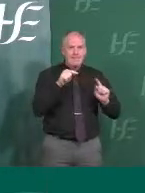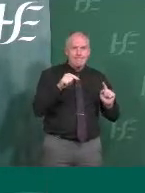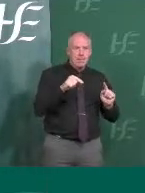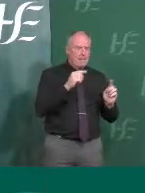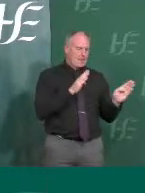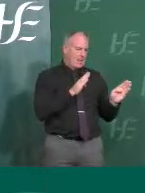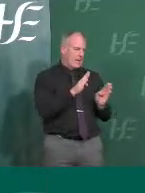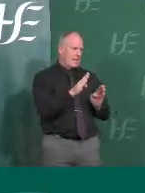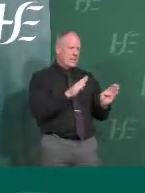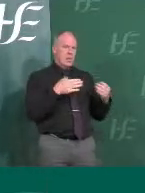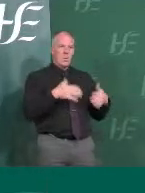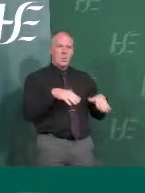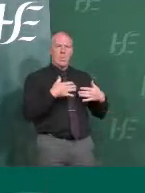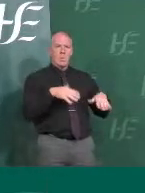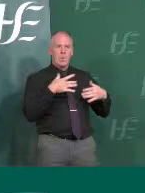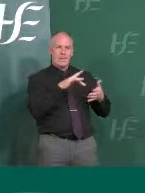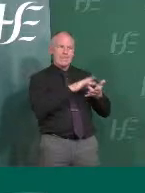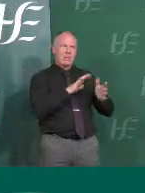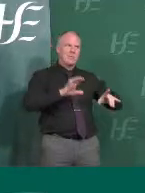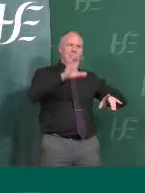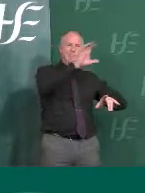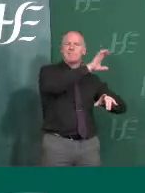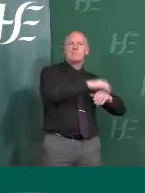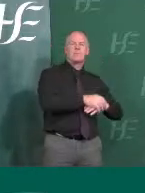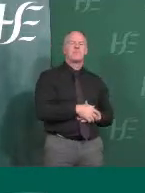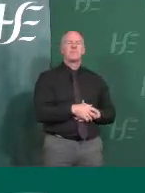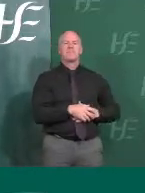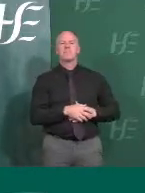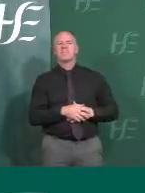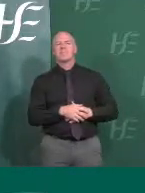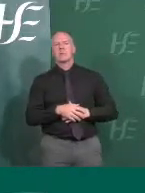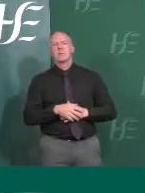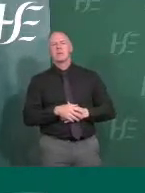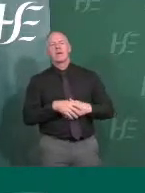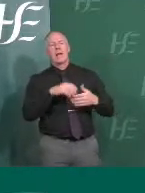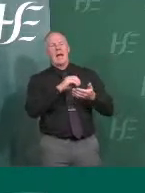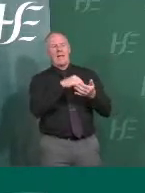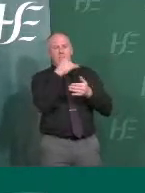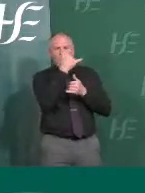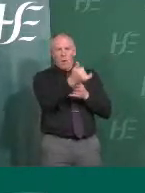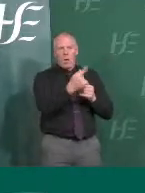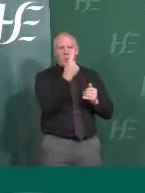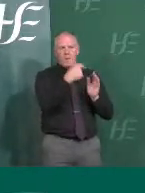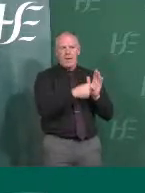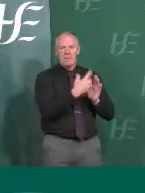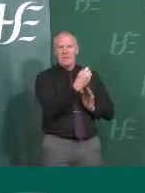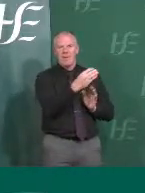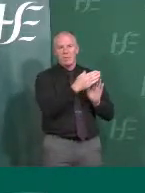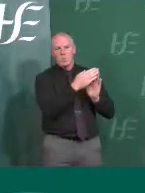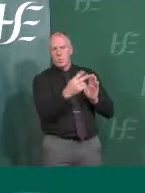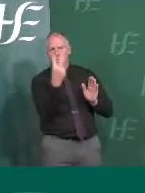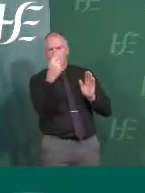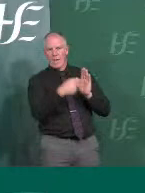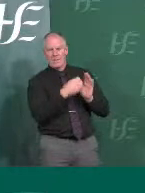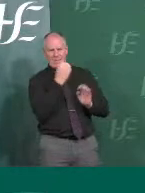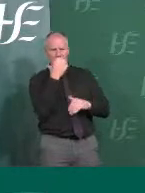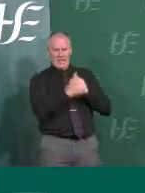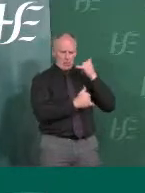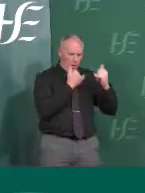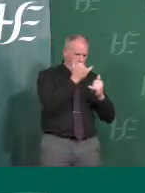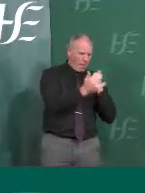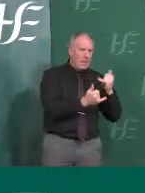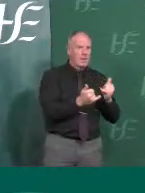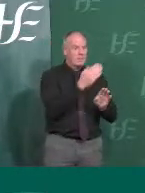very busy in contact tracing centres. There are to manage between 1,500 and 2,000 cases a day. In the